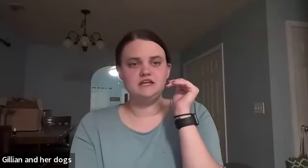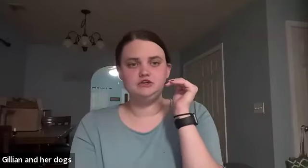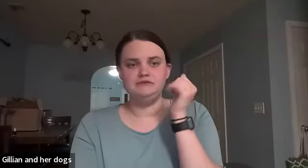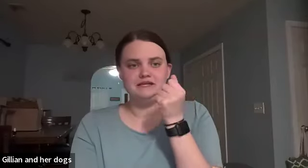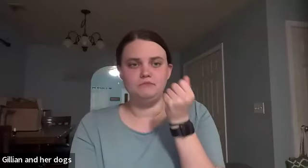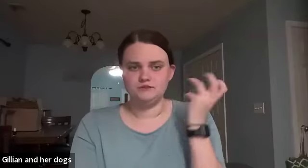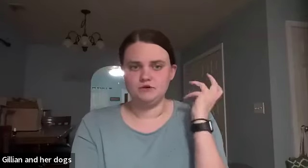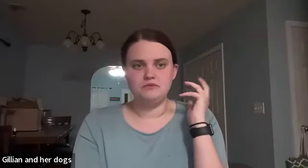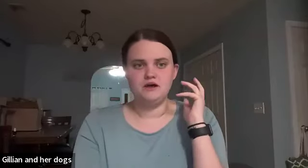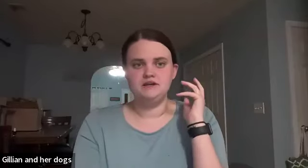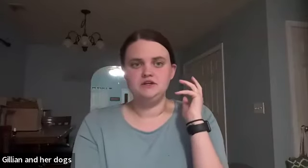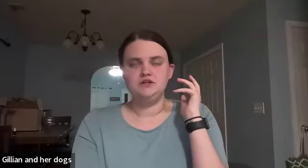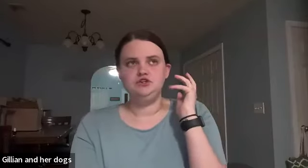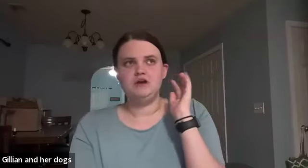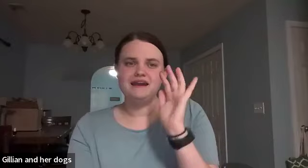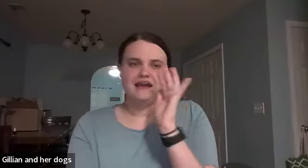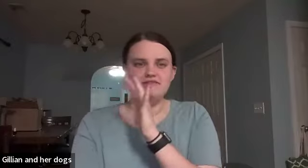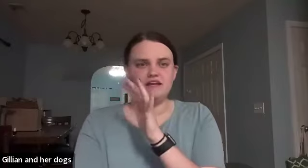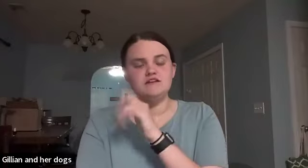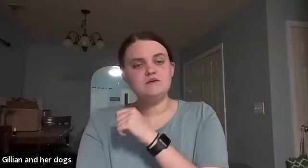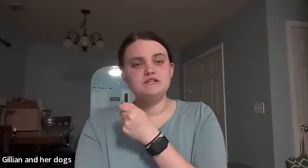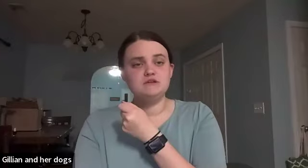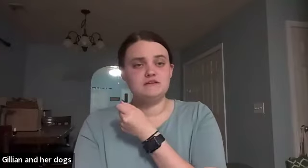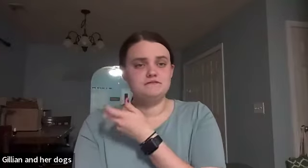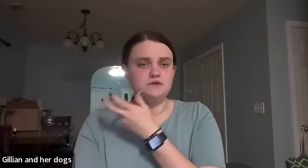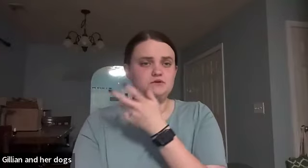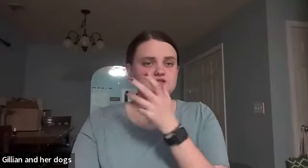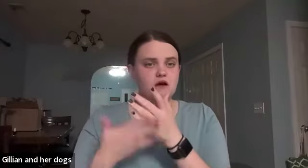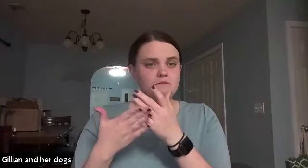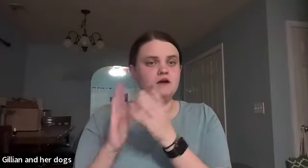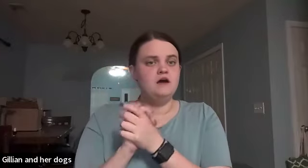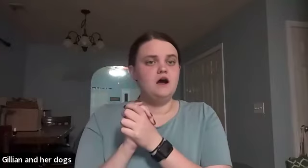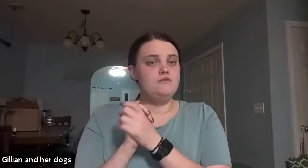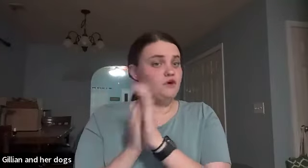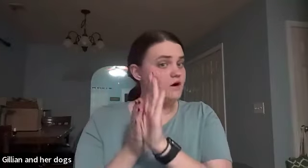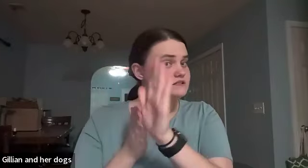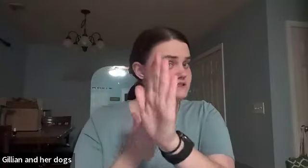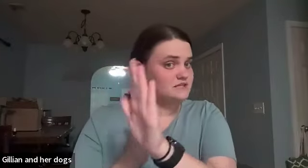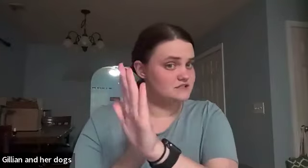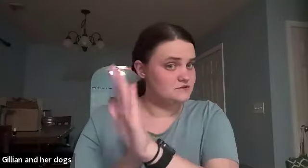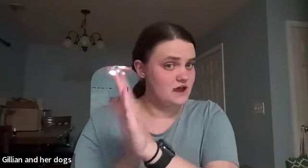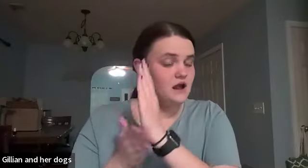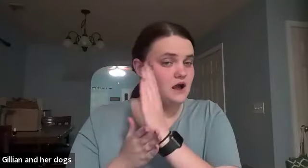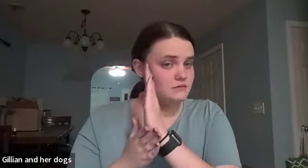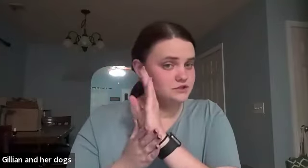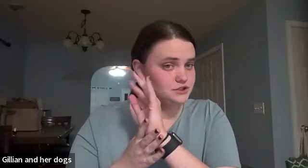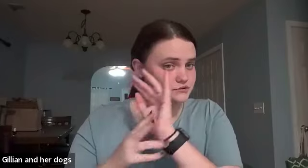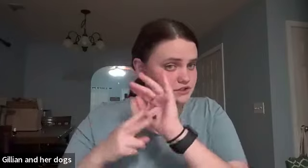like you need multiple, but you kind of have like when we do like a few, some, there are some signs for that. I will show